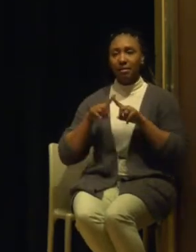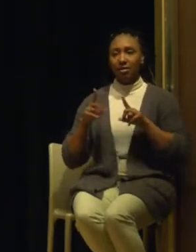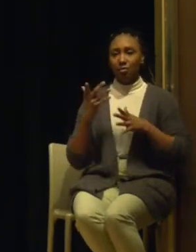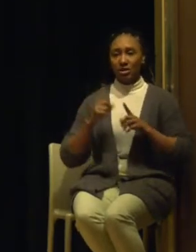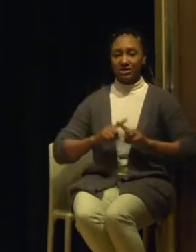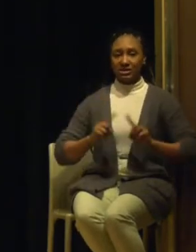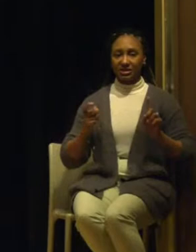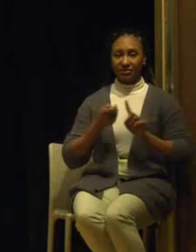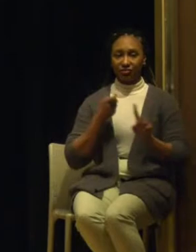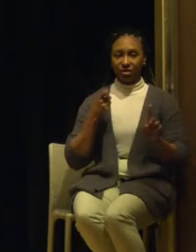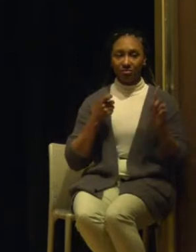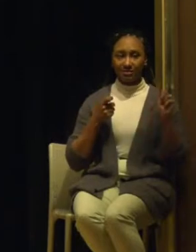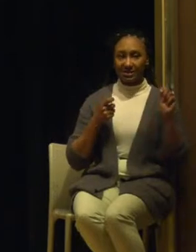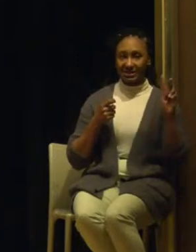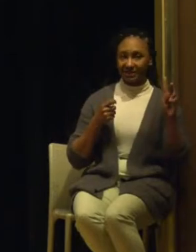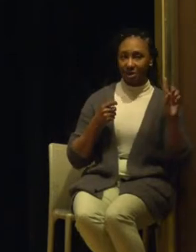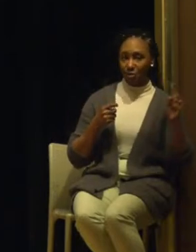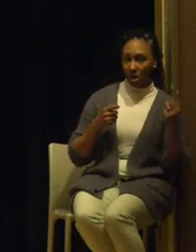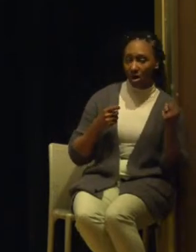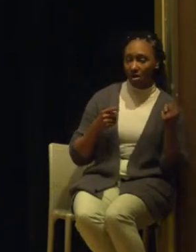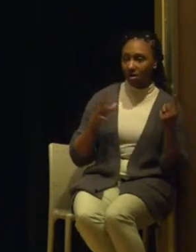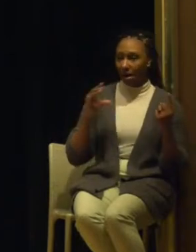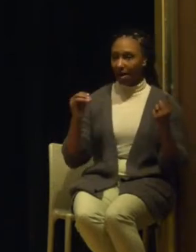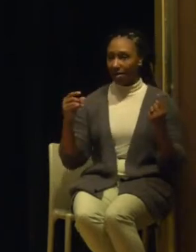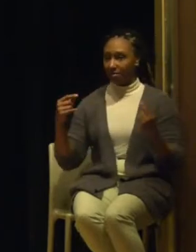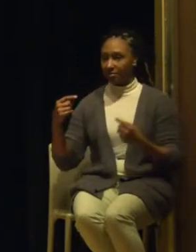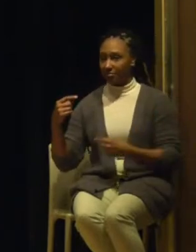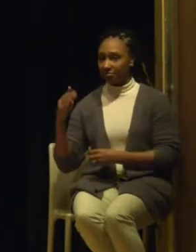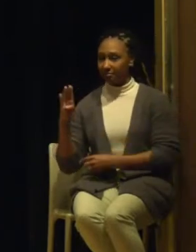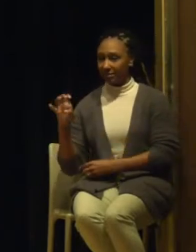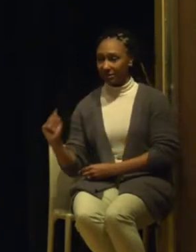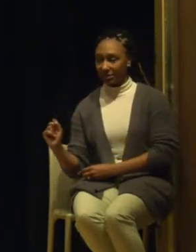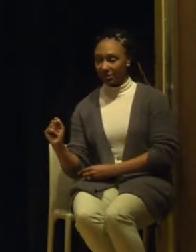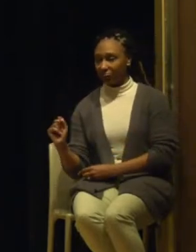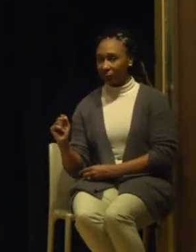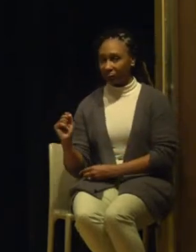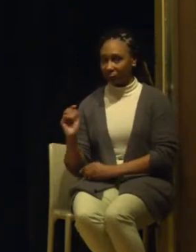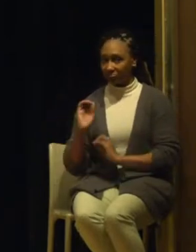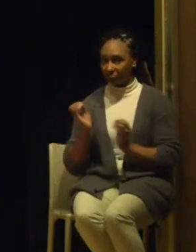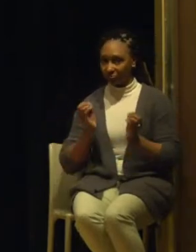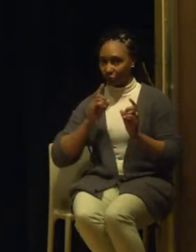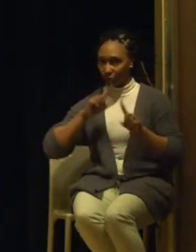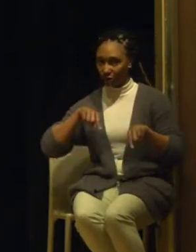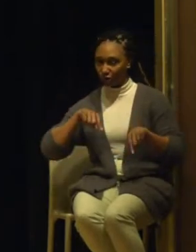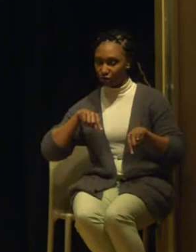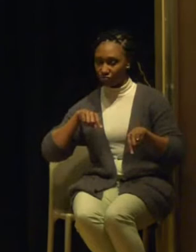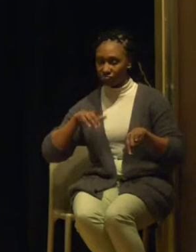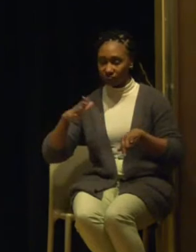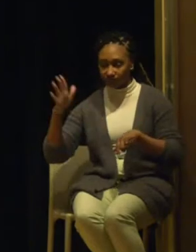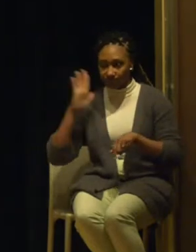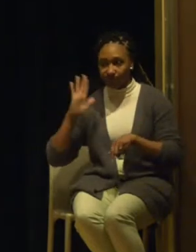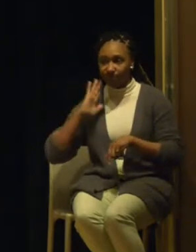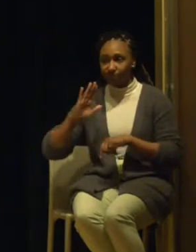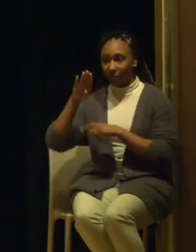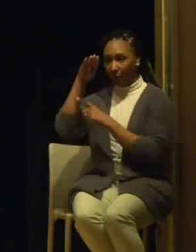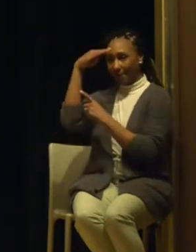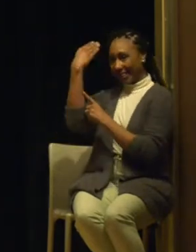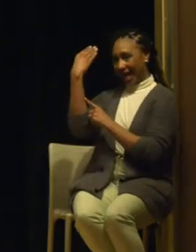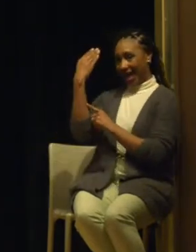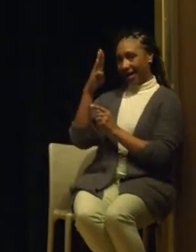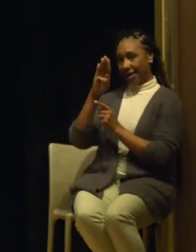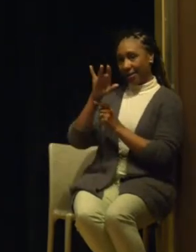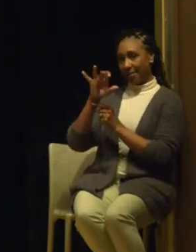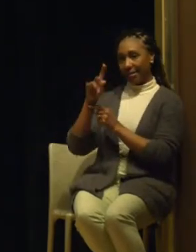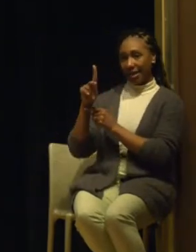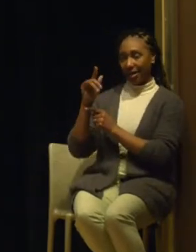and TV One? You know, and I didn't have an answer for that. I mean, it used to be that Black was our brand because we were the